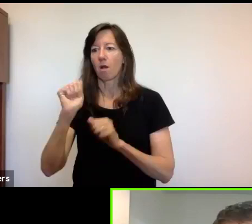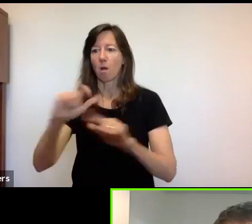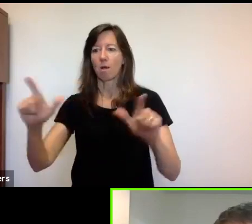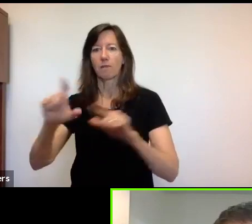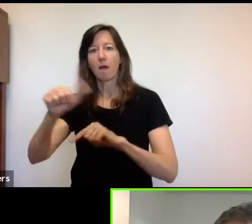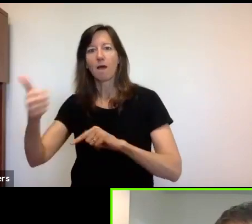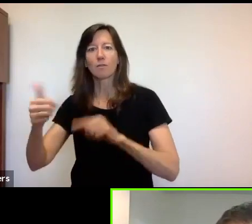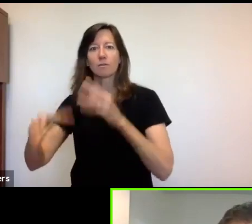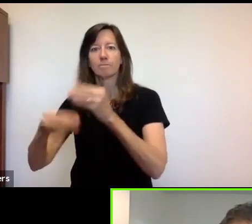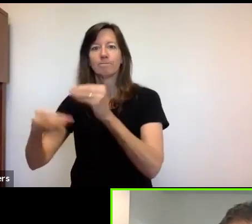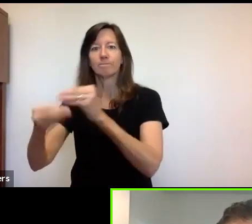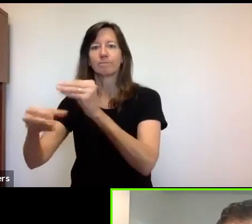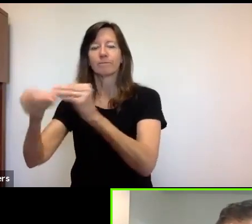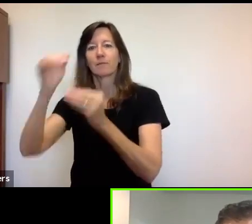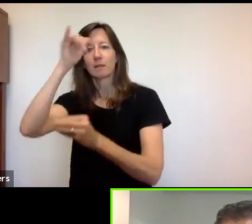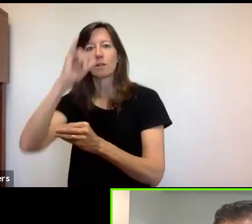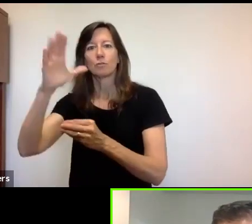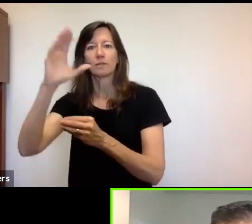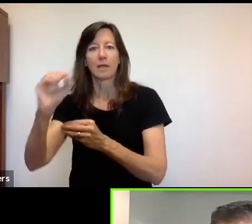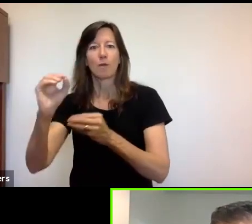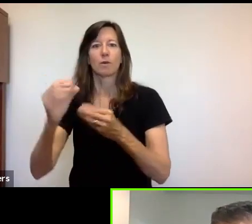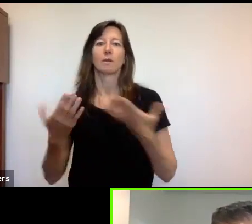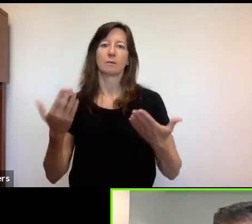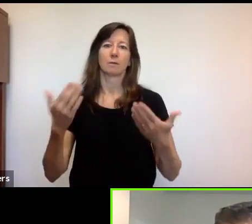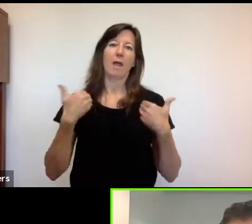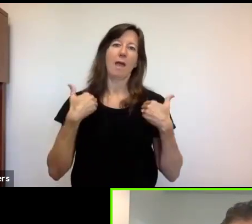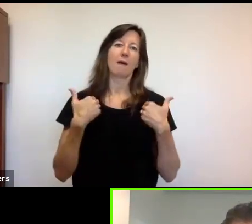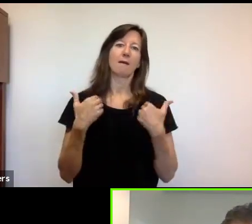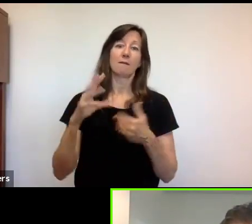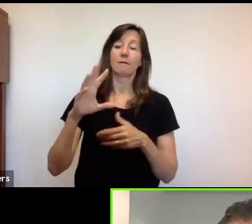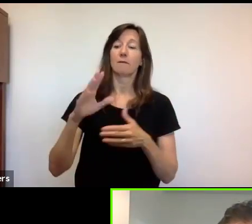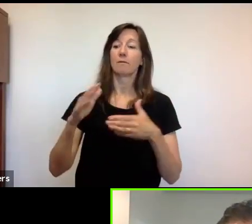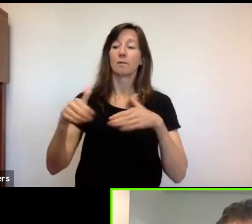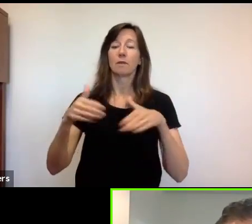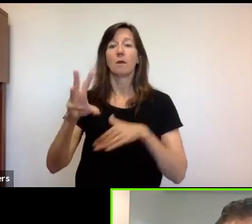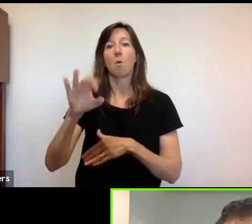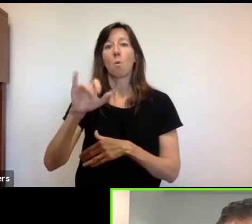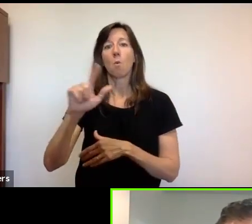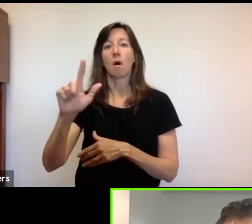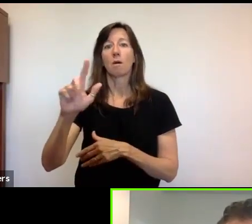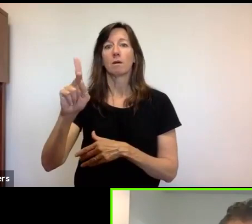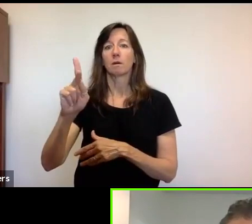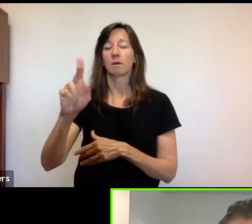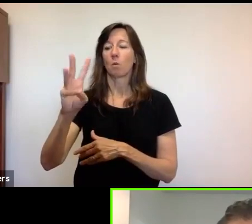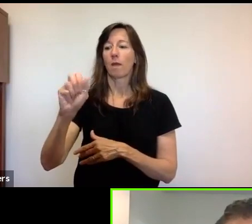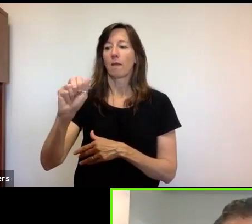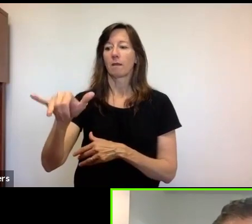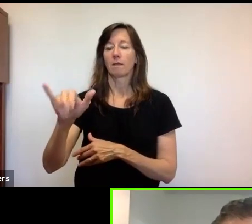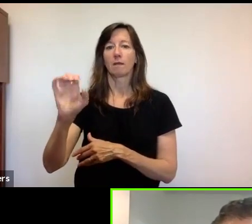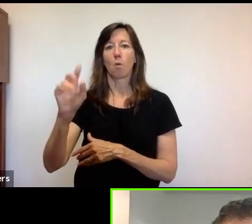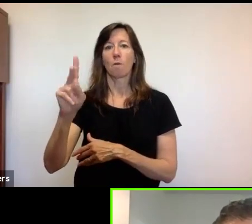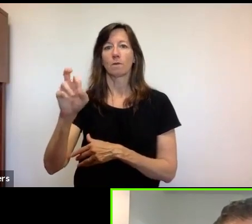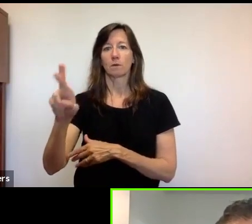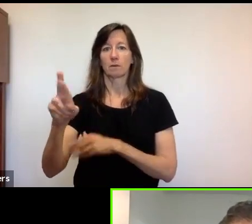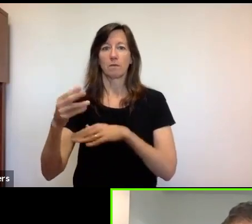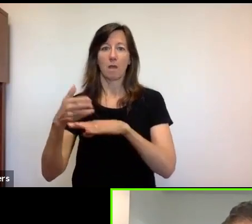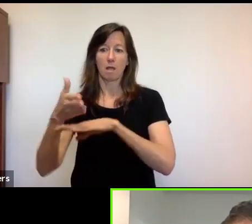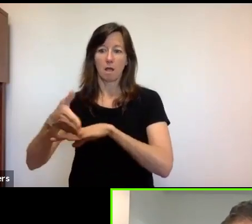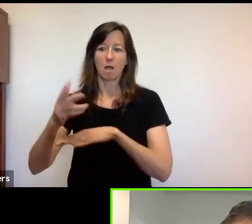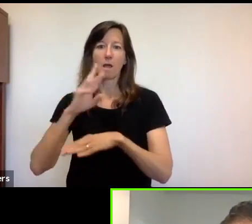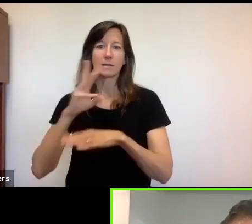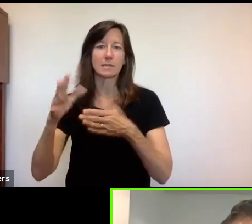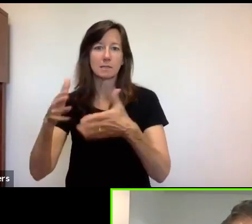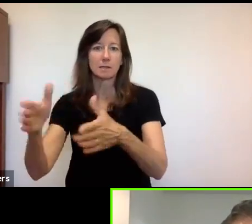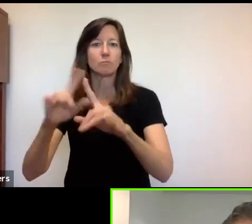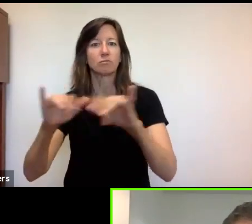over the Hudson, and the Empire State Trail to the massive New York State Empire Trail. But also, of course, the oldest of our rail